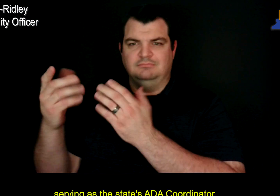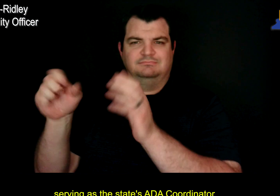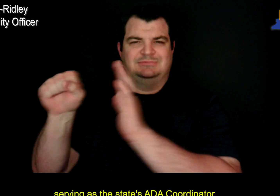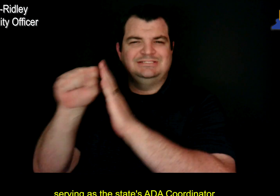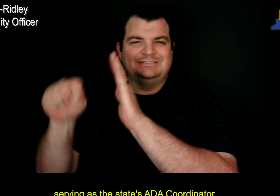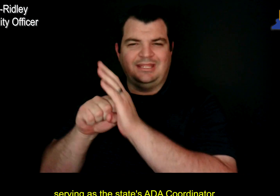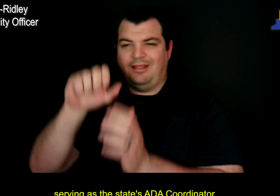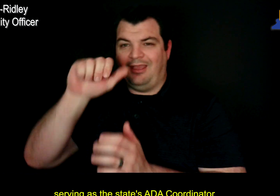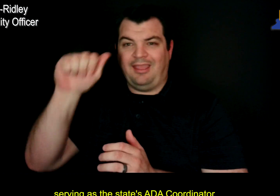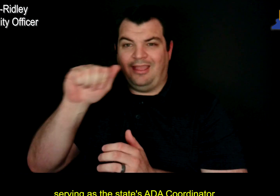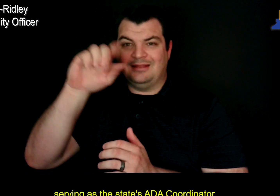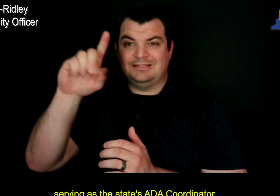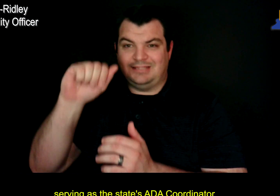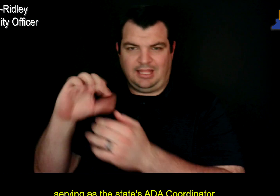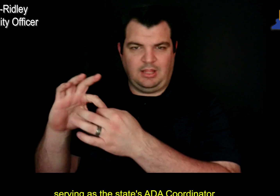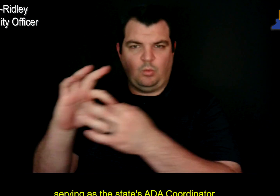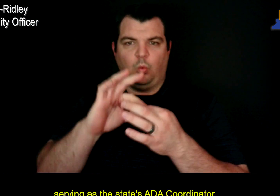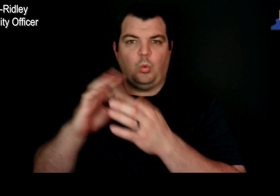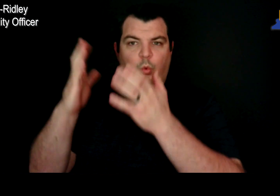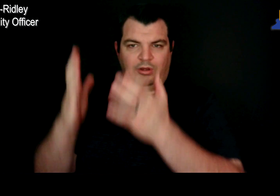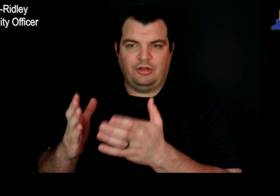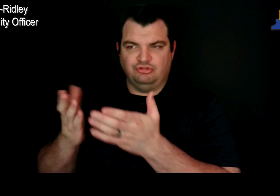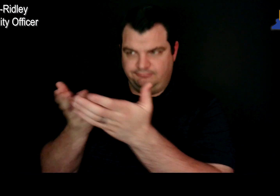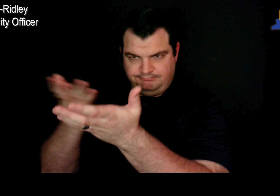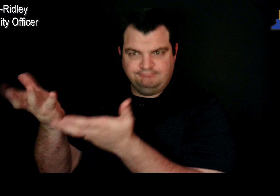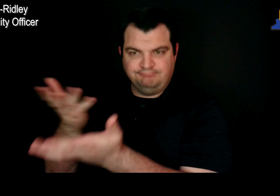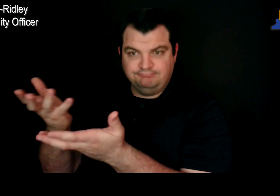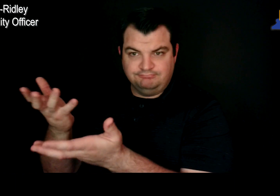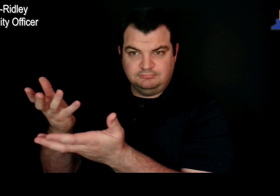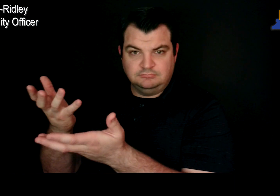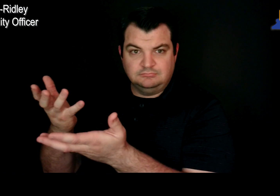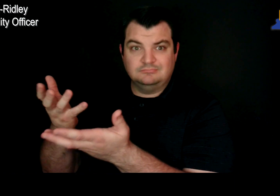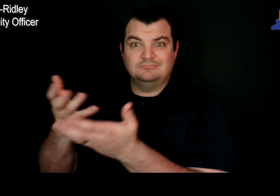Serving as the state's ADA coordinator